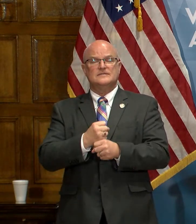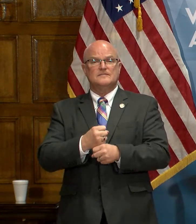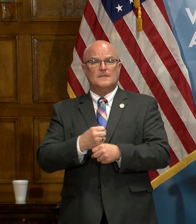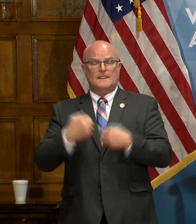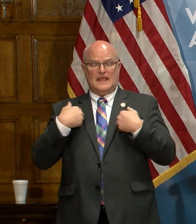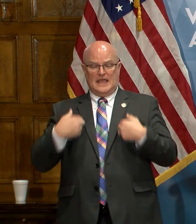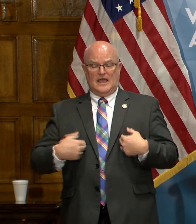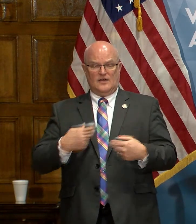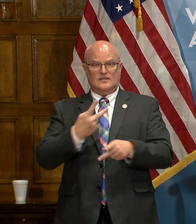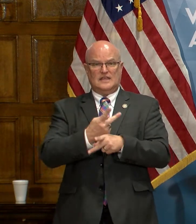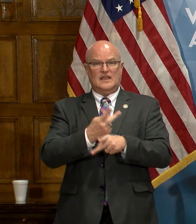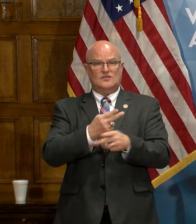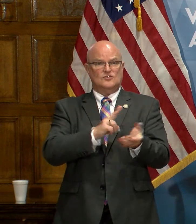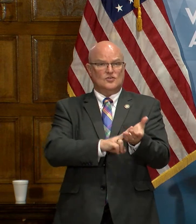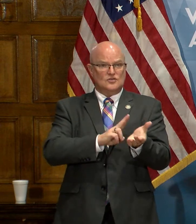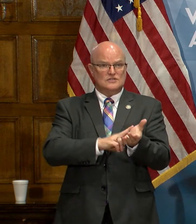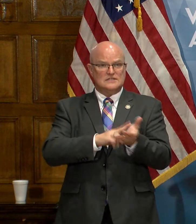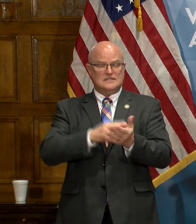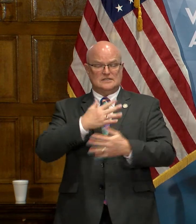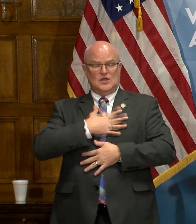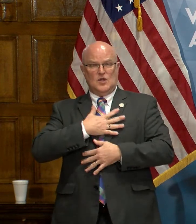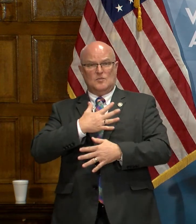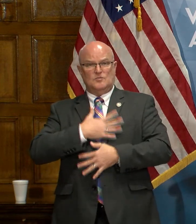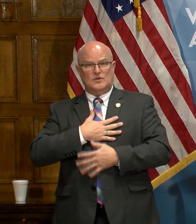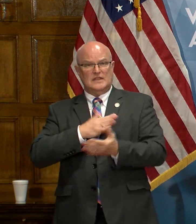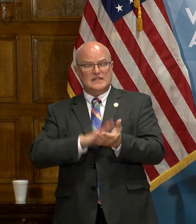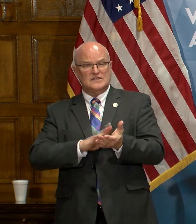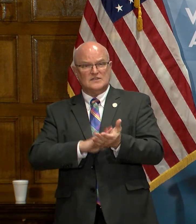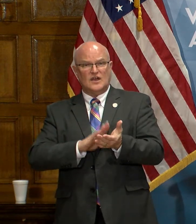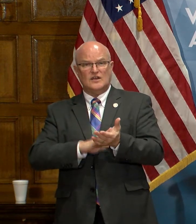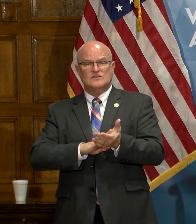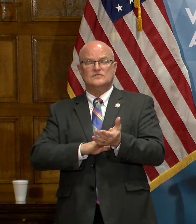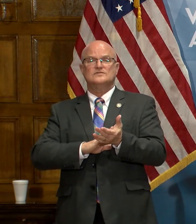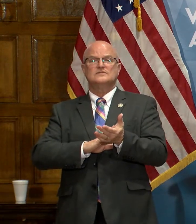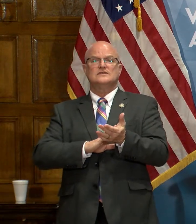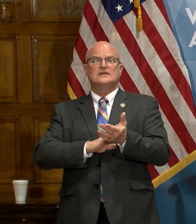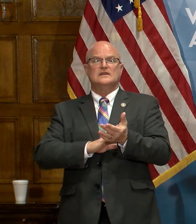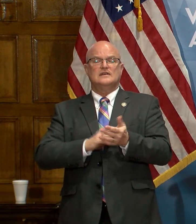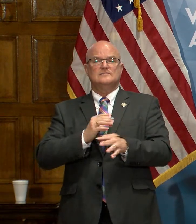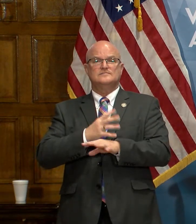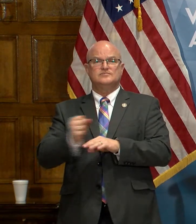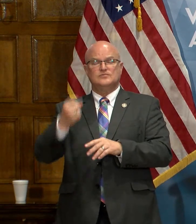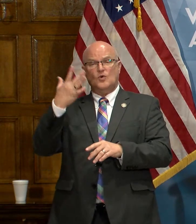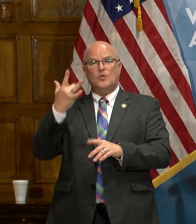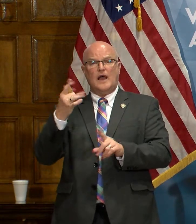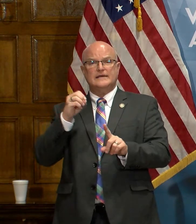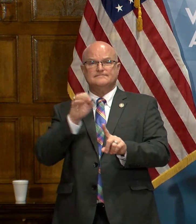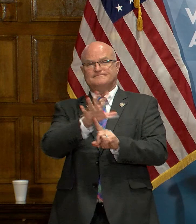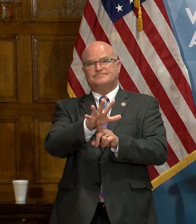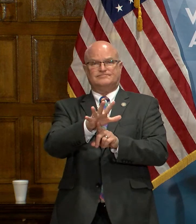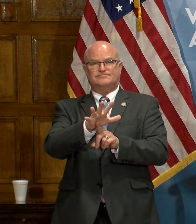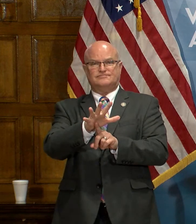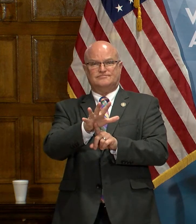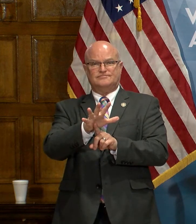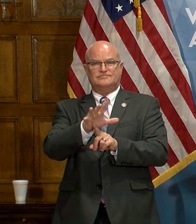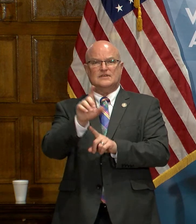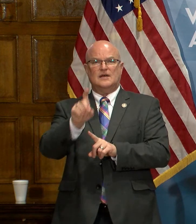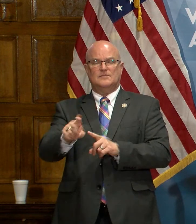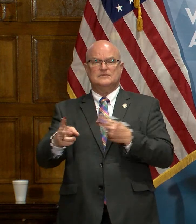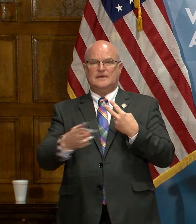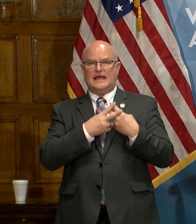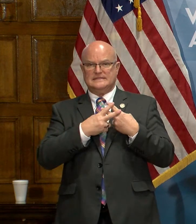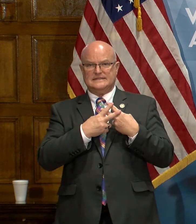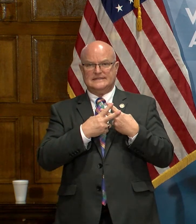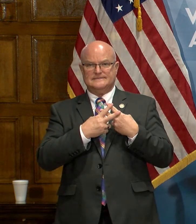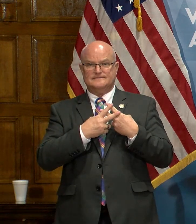providers, healthcare nurses, respiratory therapists, environmental service out of work because they were exposed and have to be